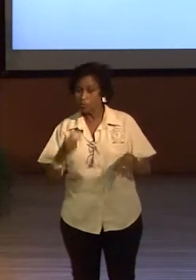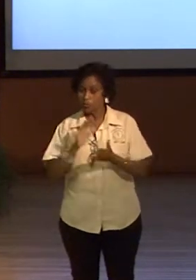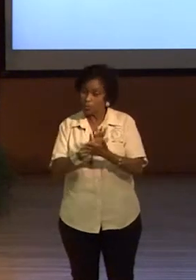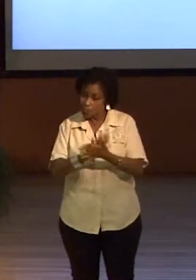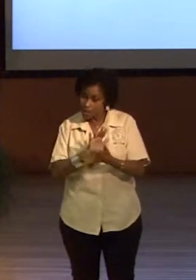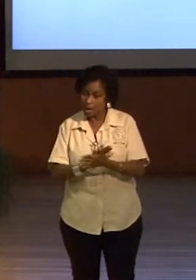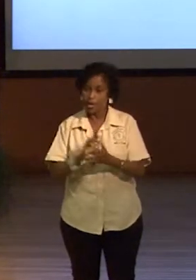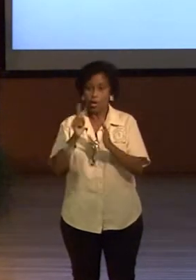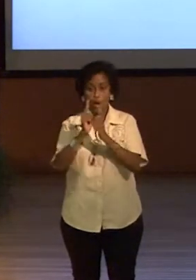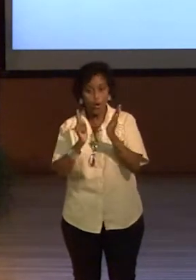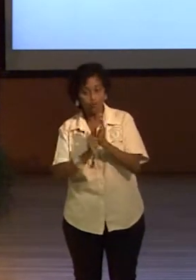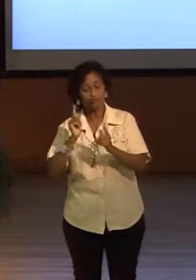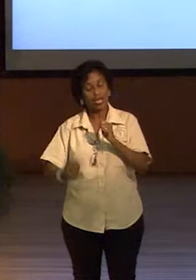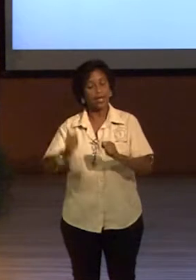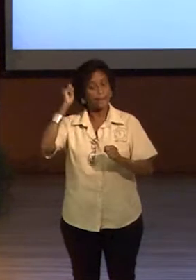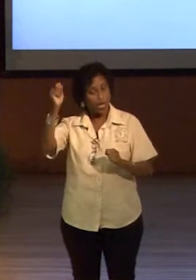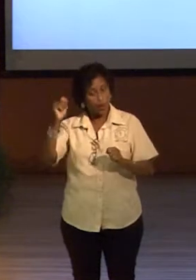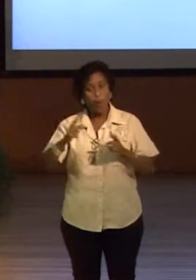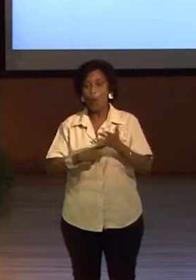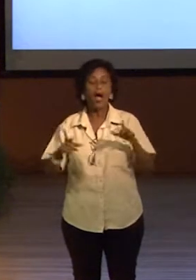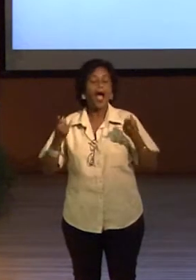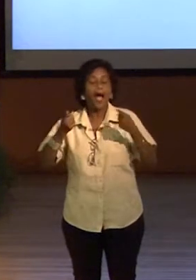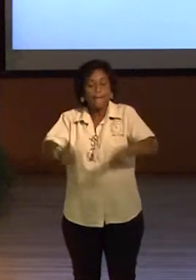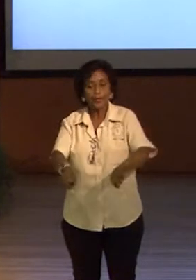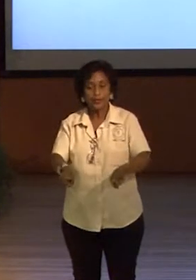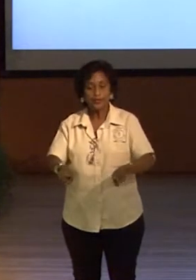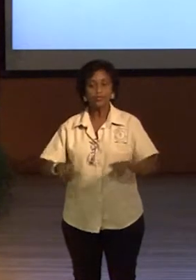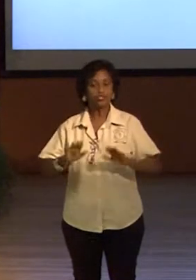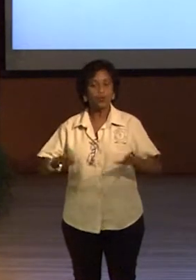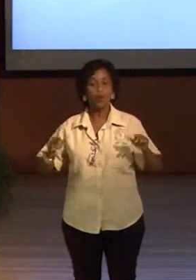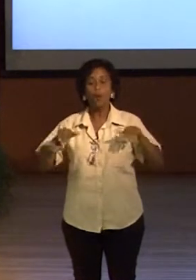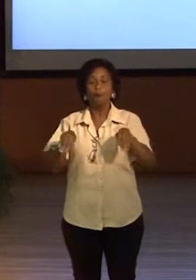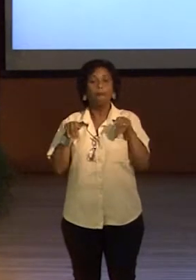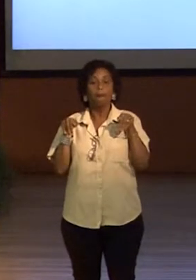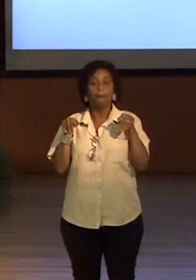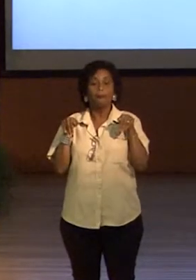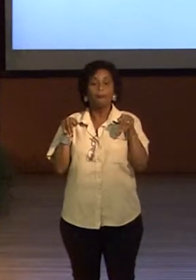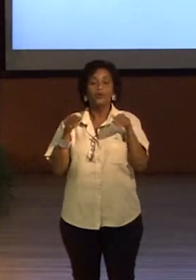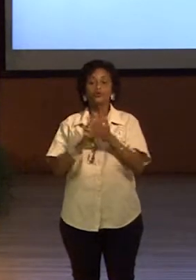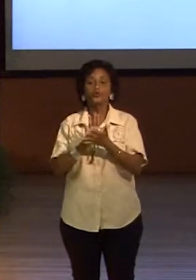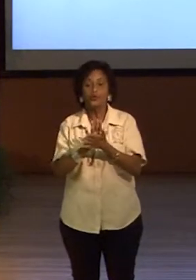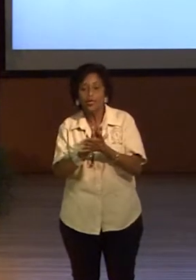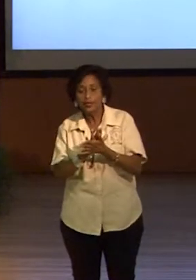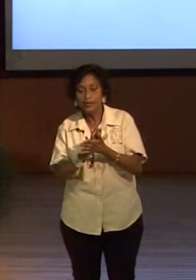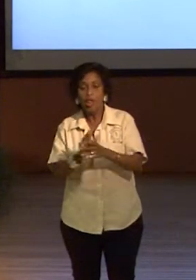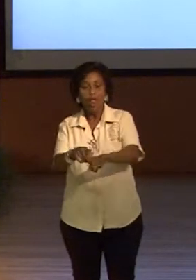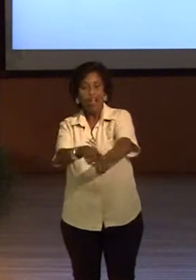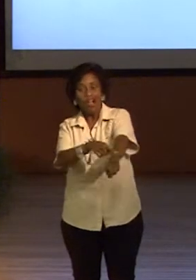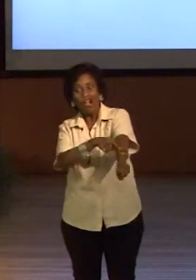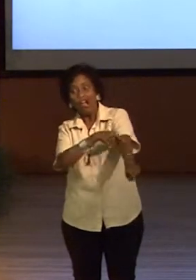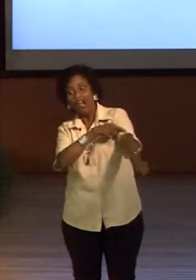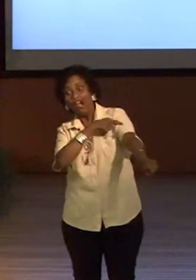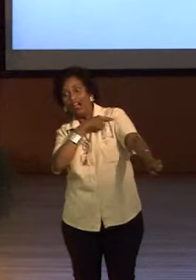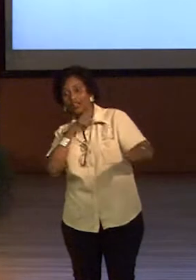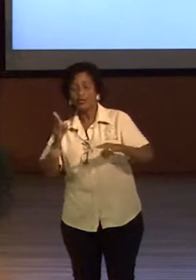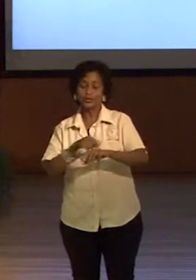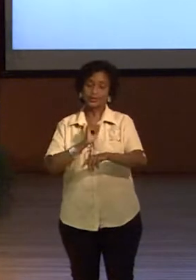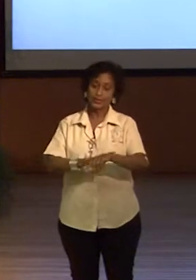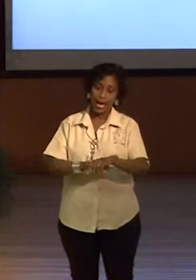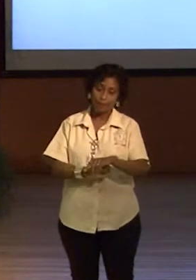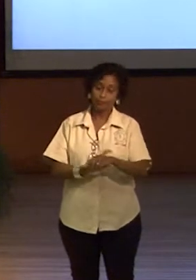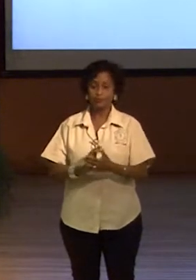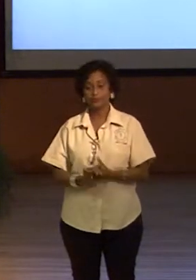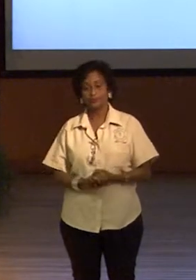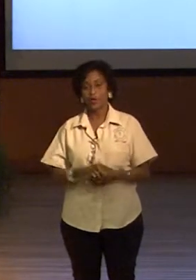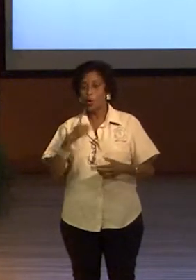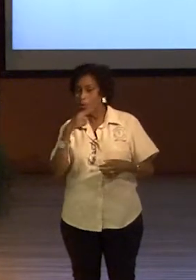law, but yet these children have been denied that opportunity for such a long time. And those